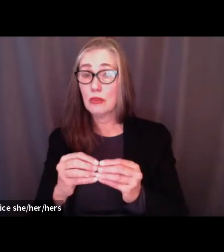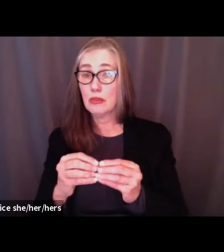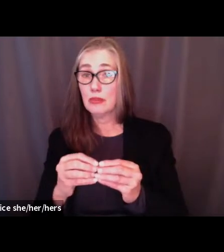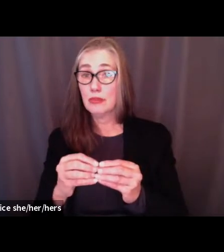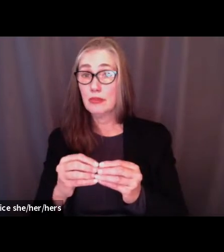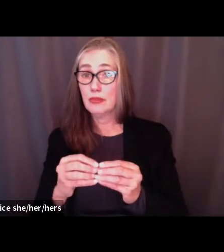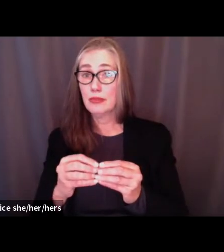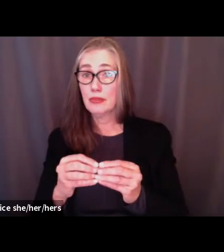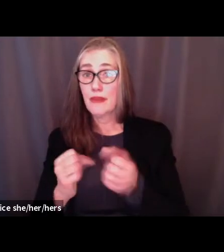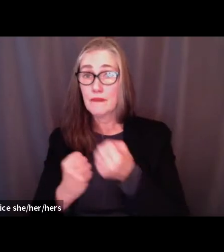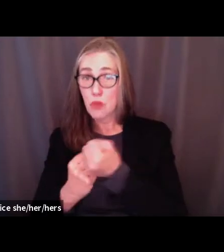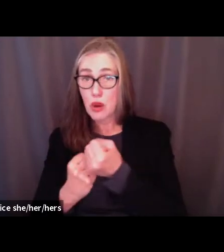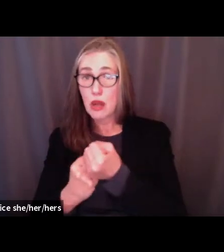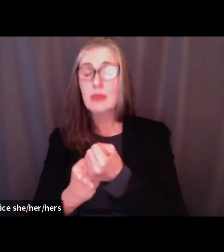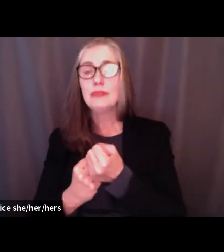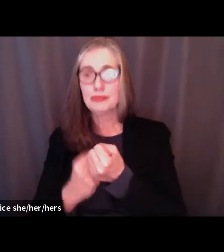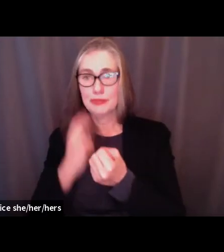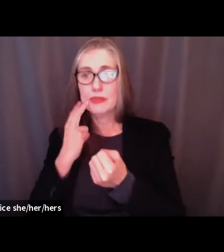I see 2.